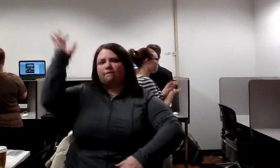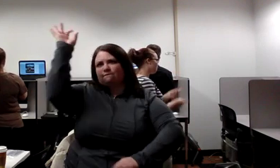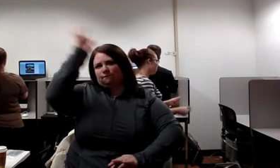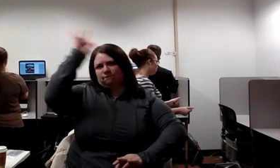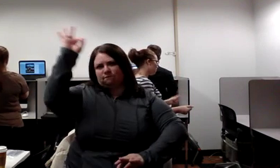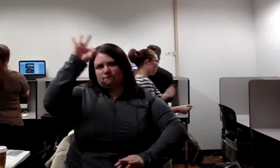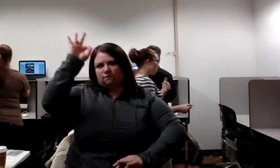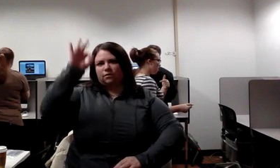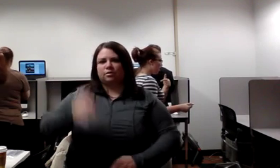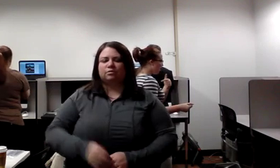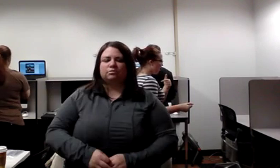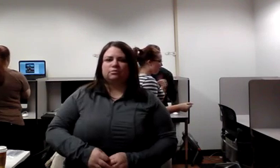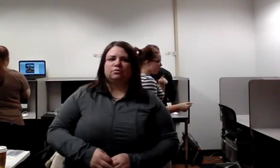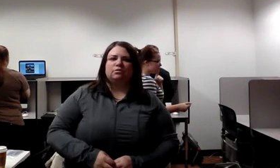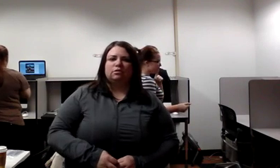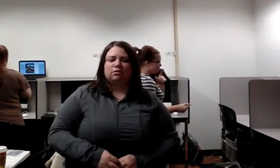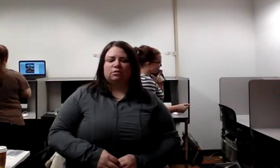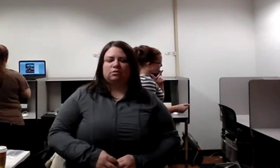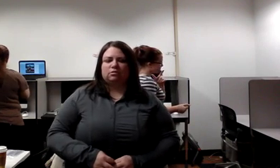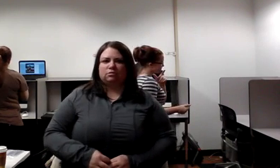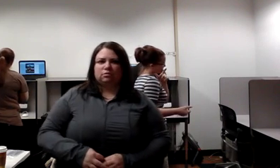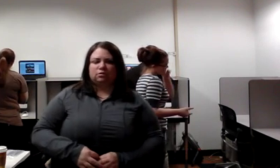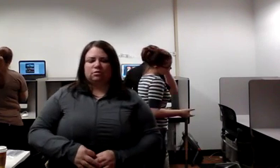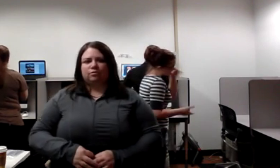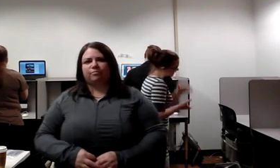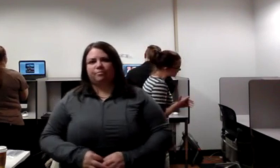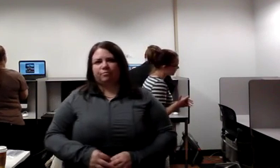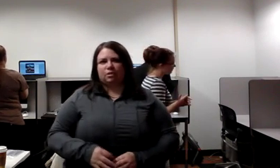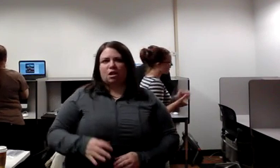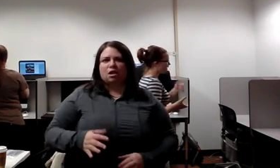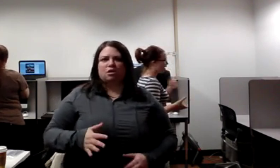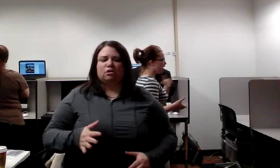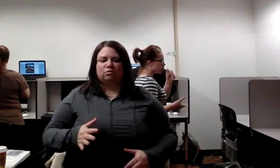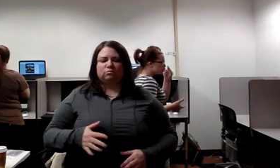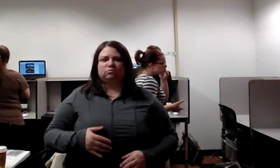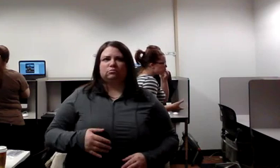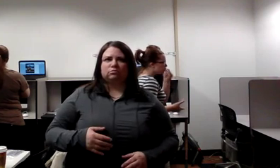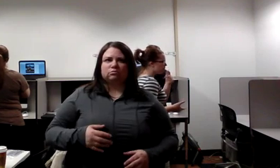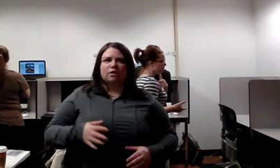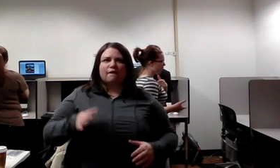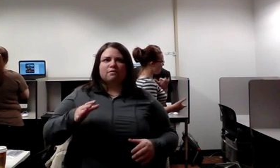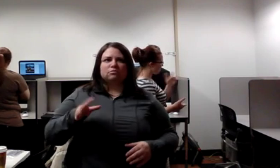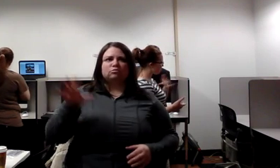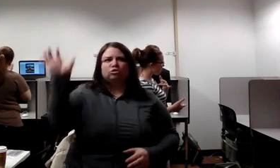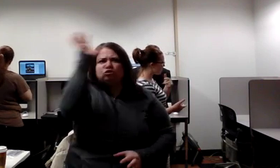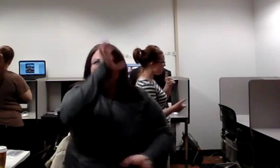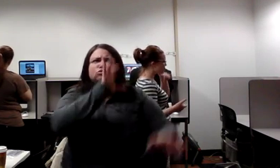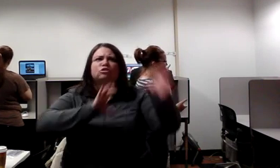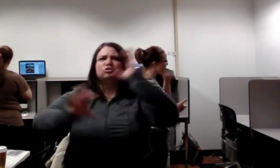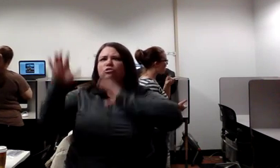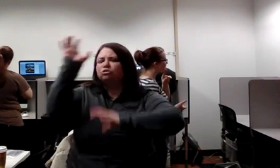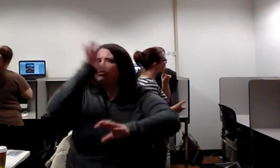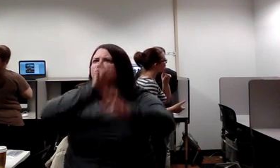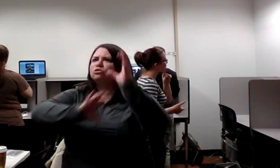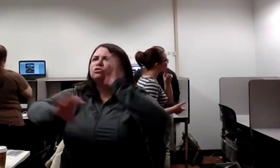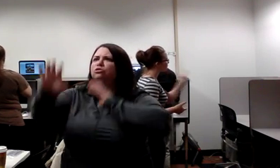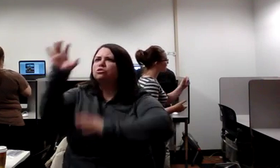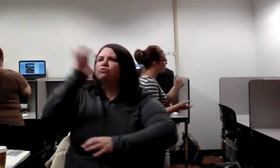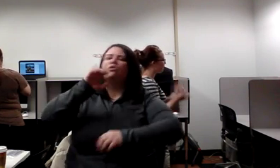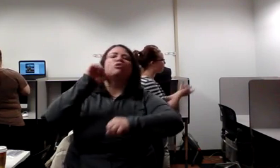I loved what I did. You've got to find what you love. And that is as true for work as it is for your lovers. Your work is